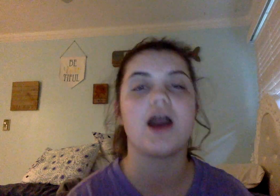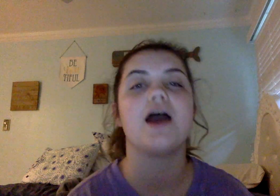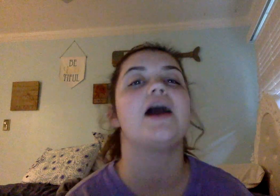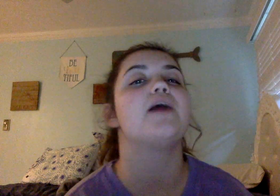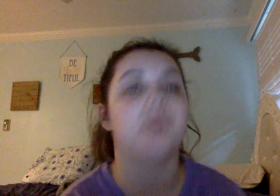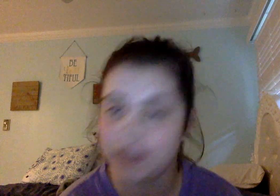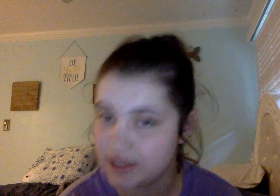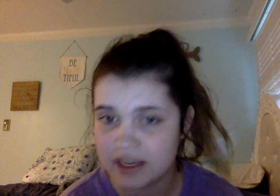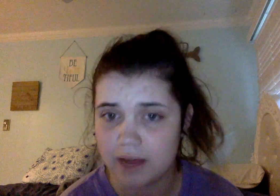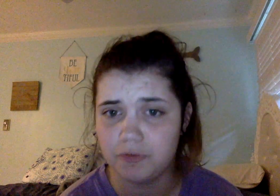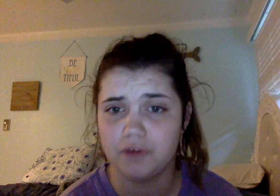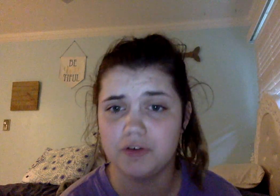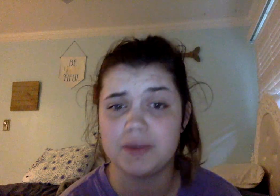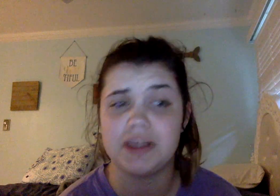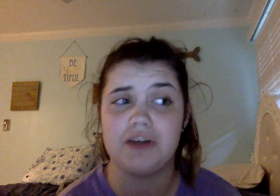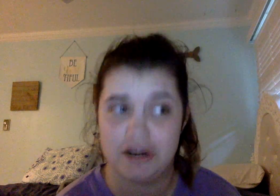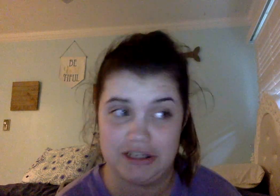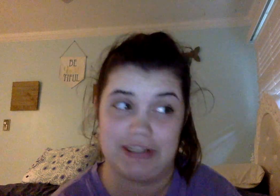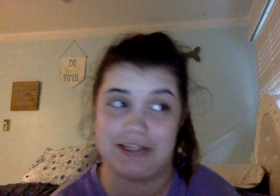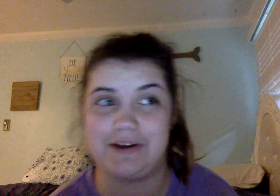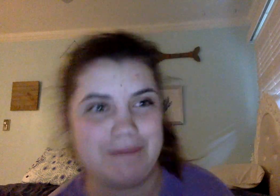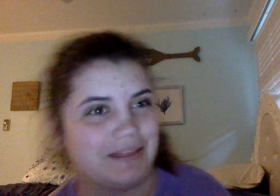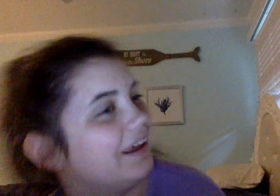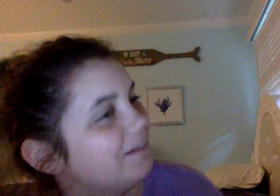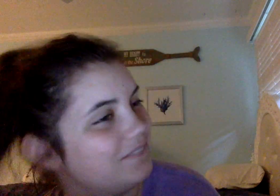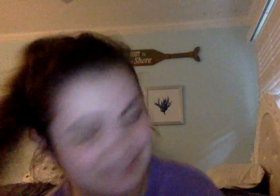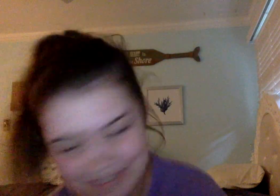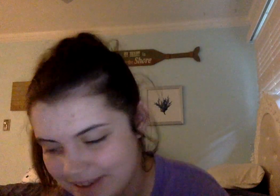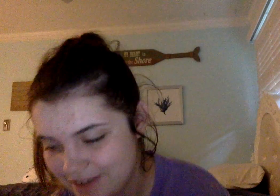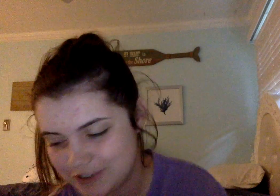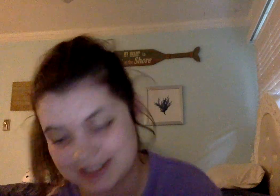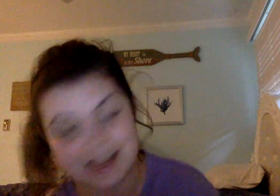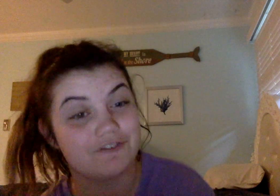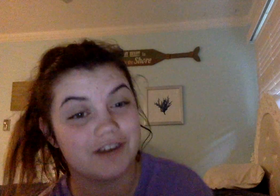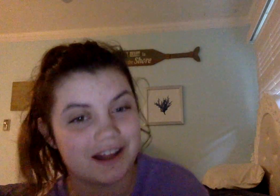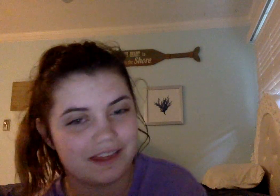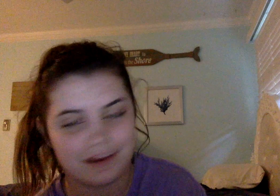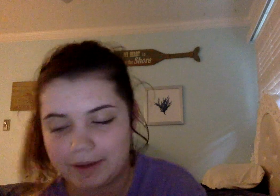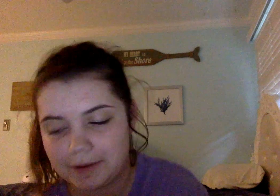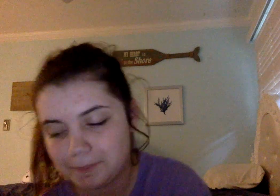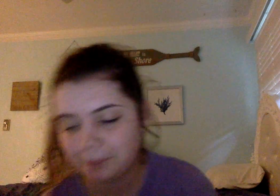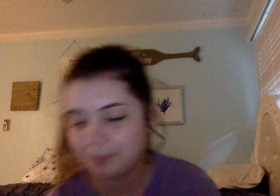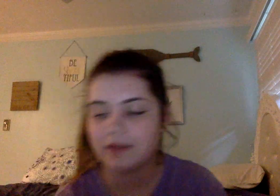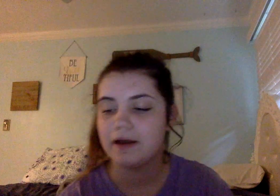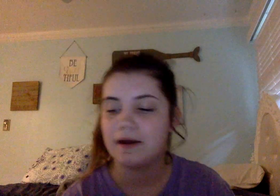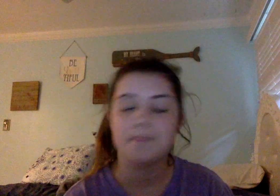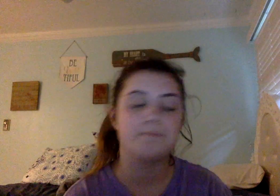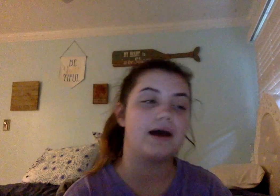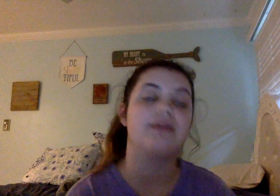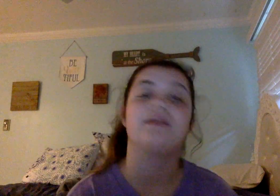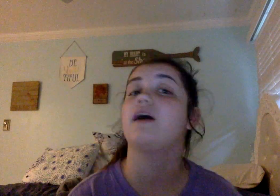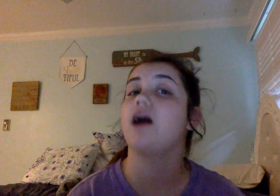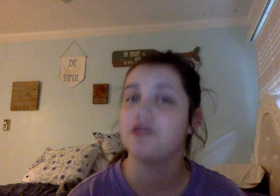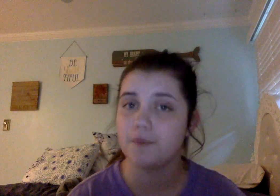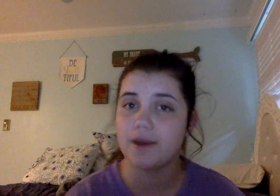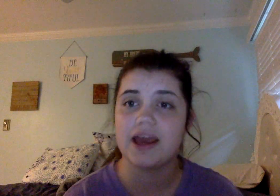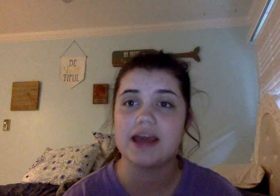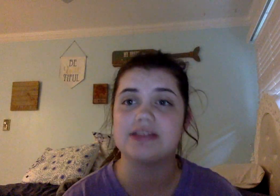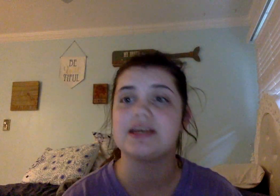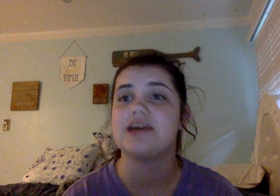It really is helpful for me not to scream at them, which is kind of funny to think about. But there are other ways. If you